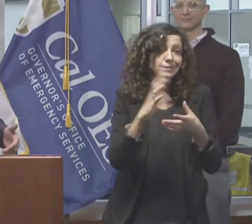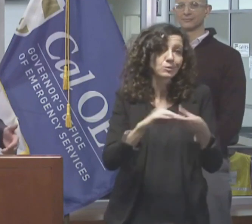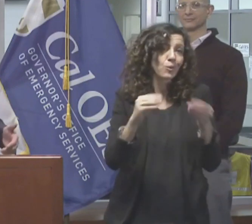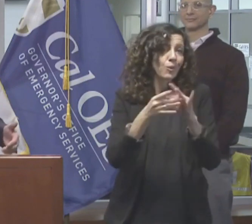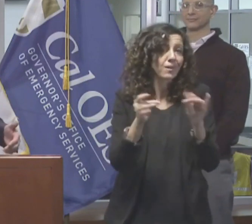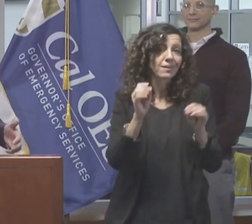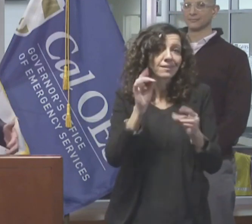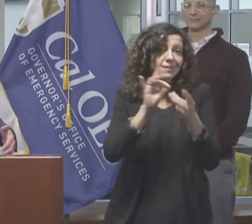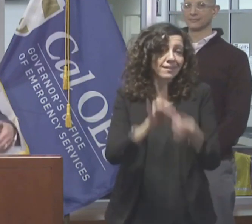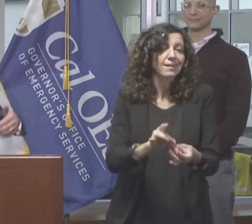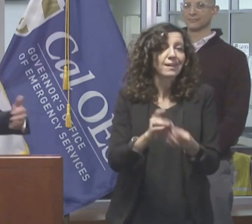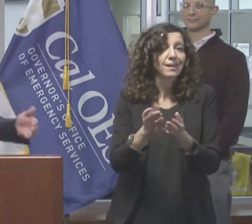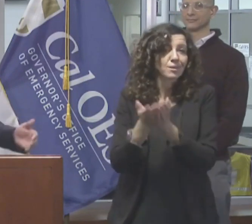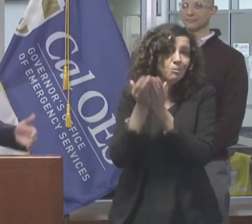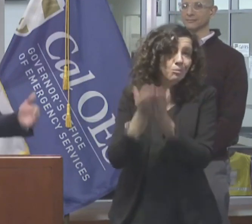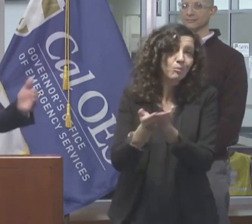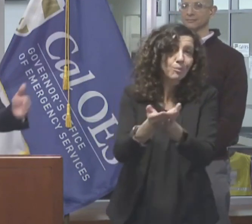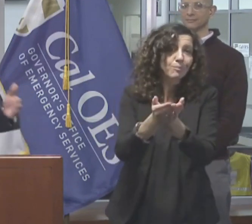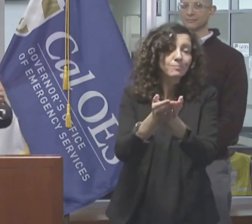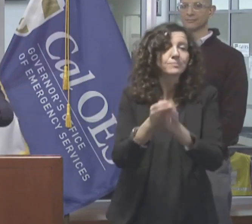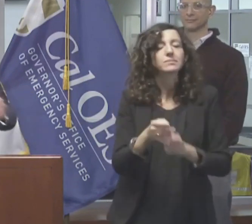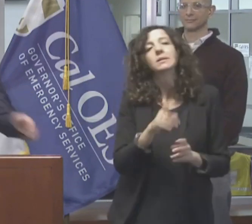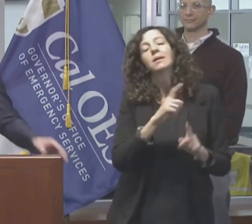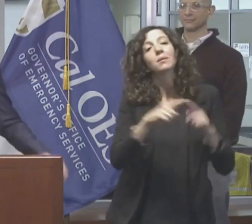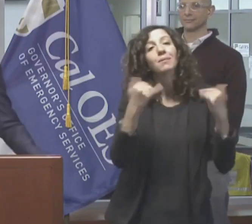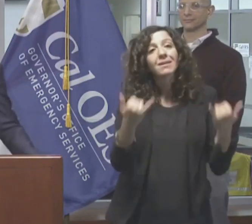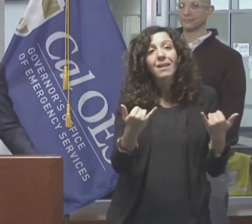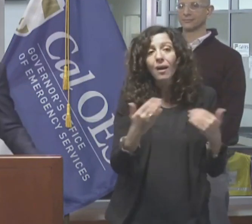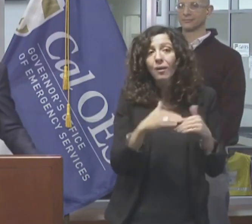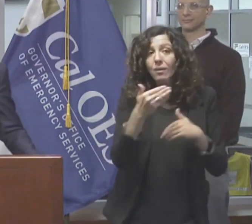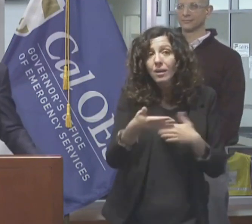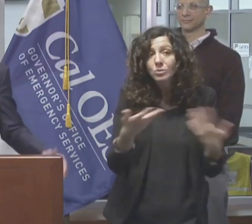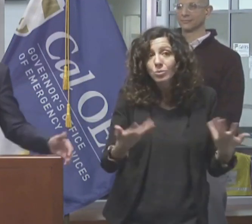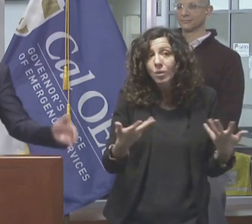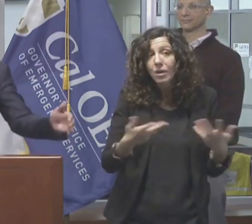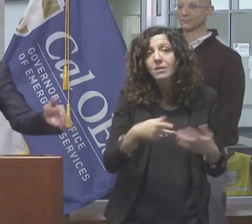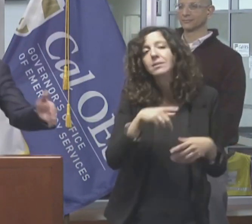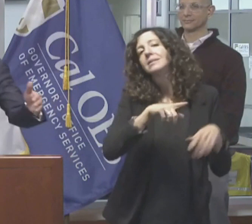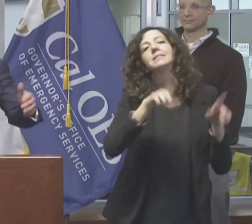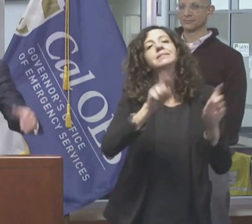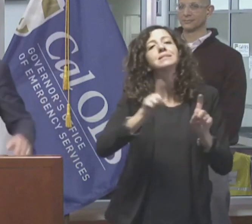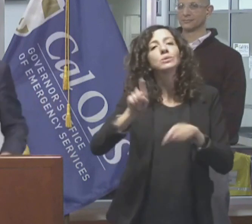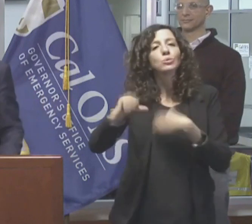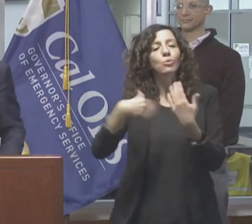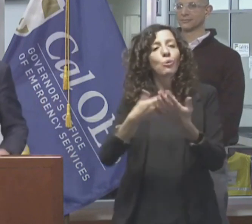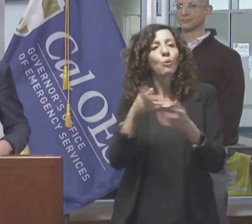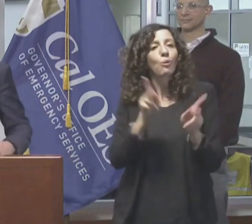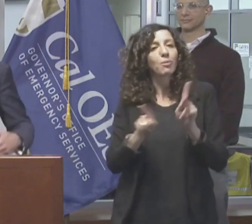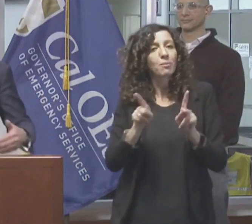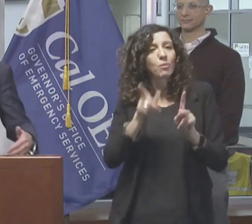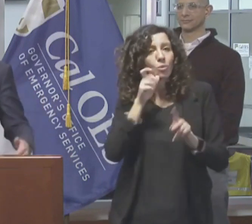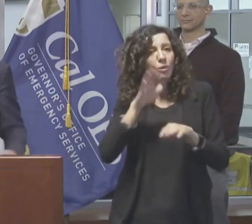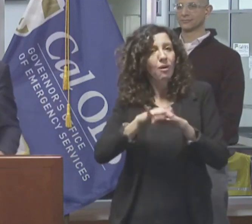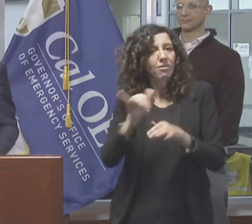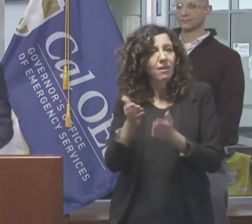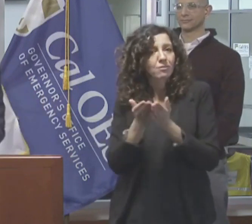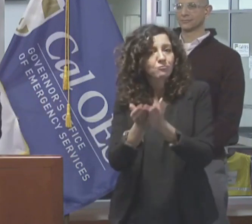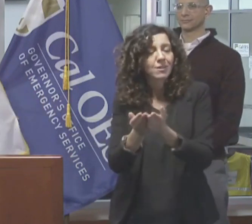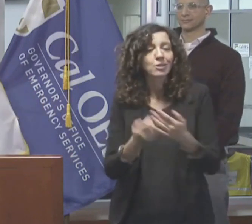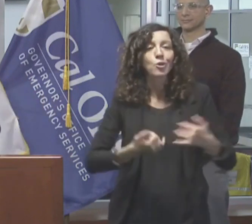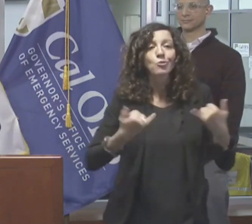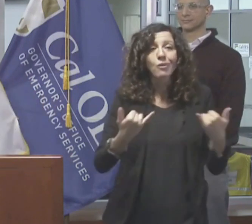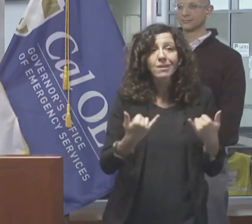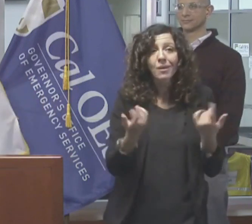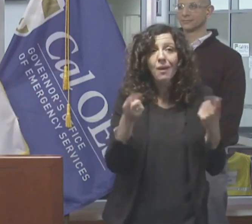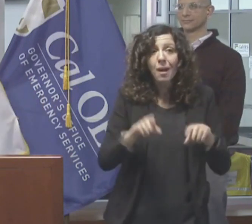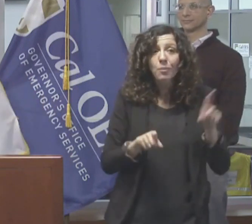it begins is the process of testing all the passengers. And those testing protocols and processes are happening at Dobbins